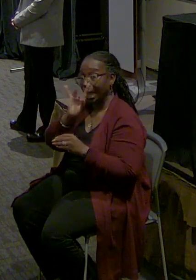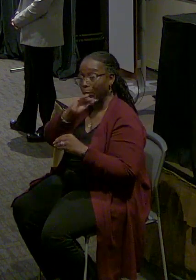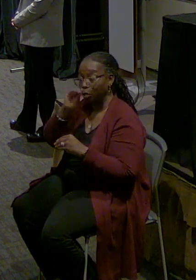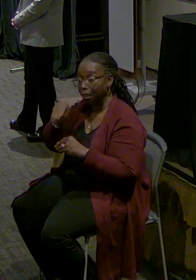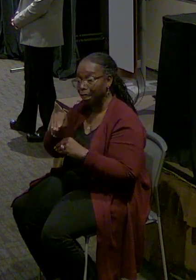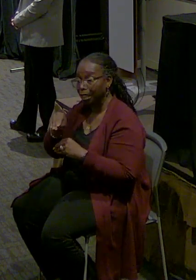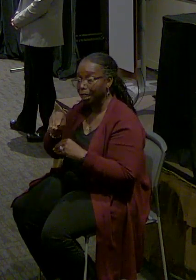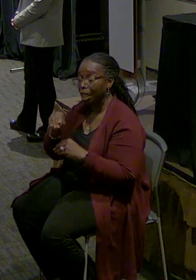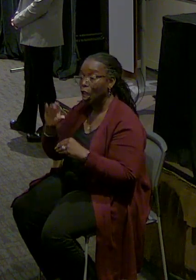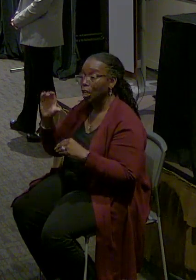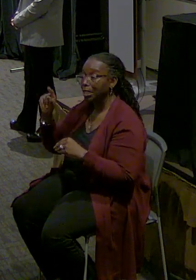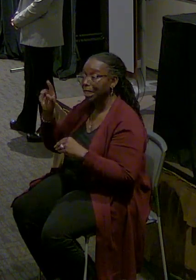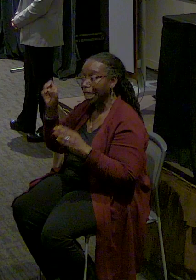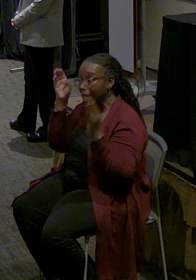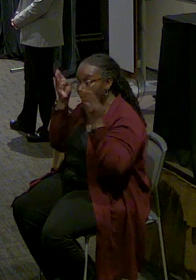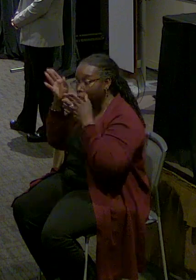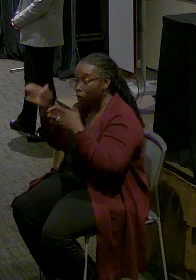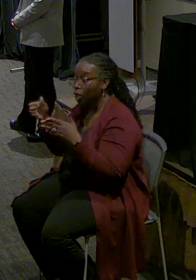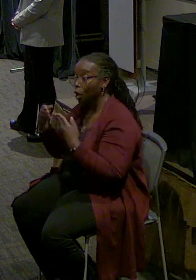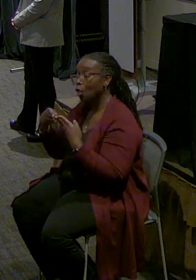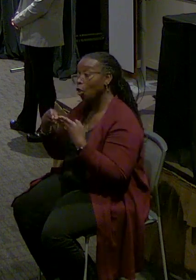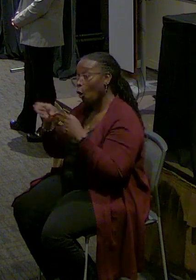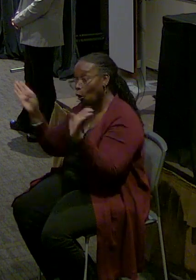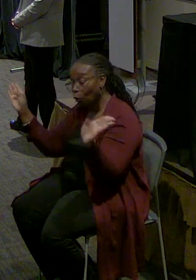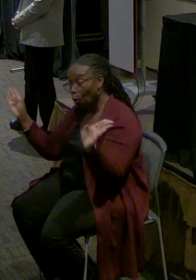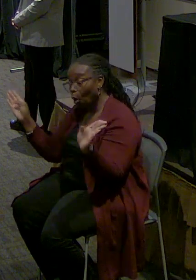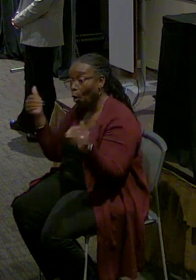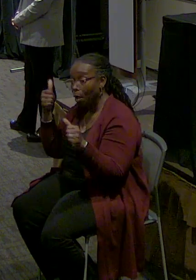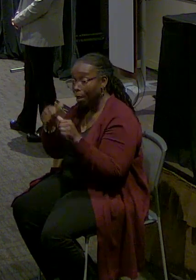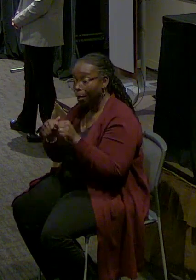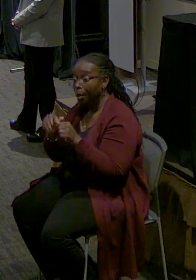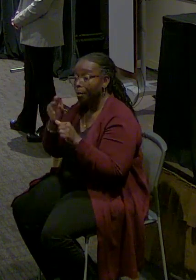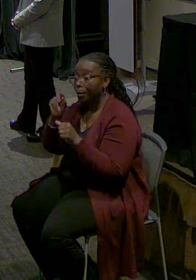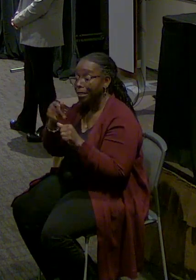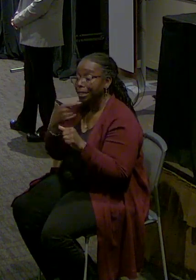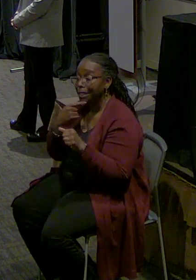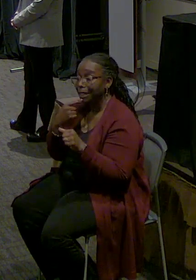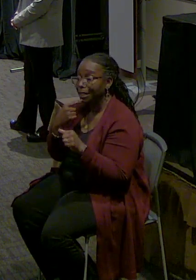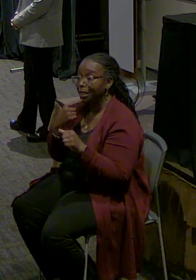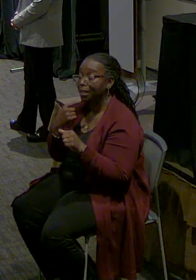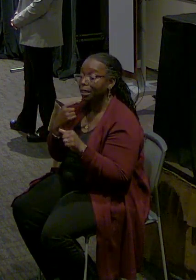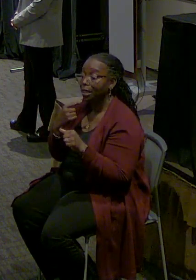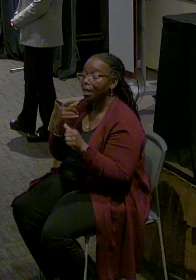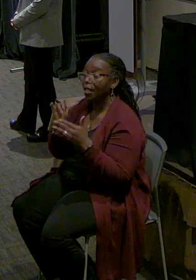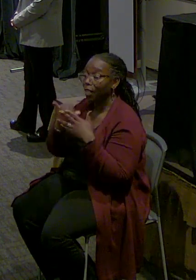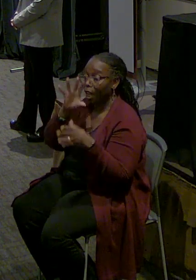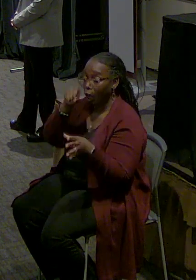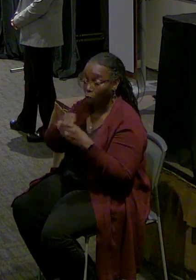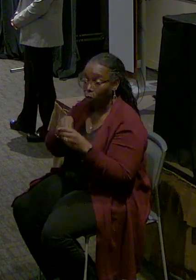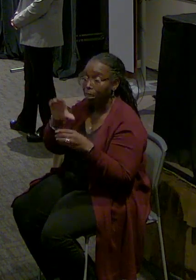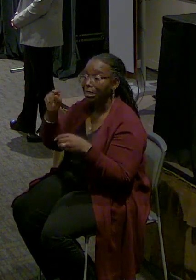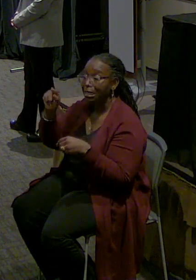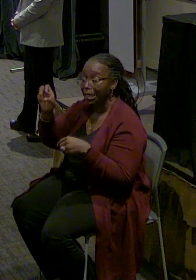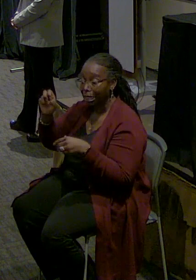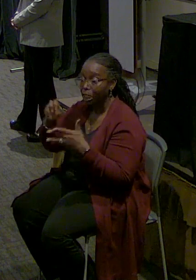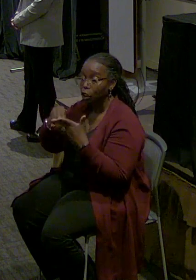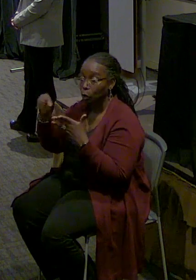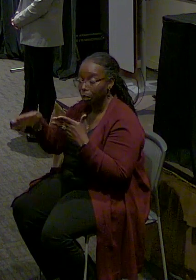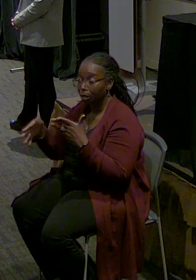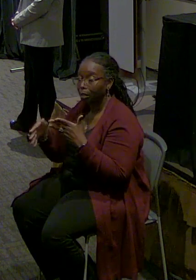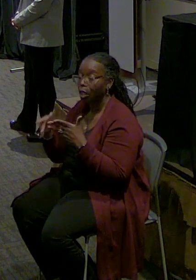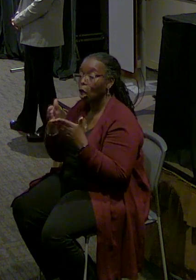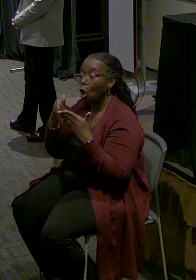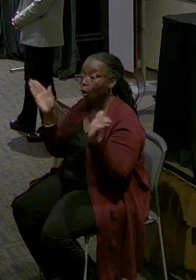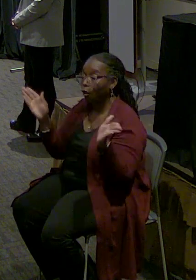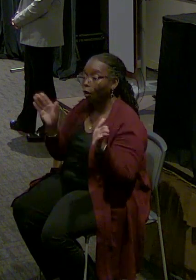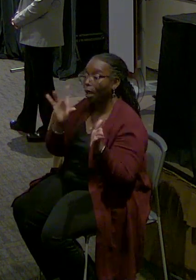98% for our CTE concentrators. The overall, and remember Misty pointed out a few minutes ago, that includes our CTE students.